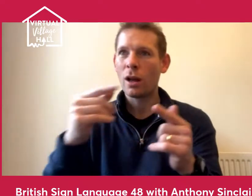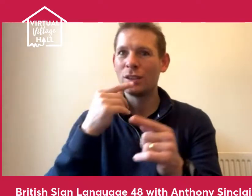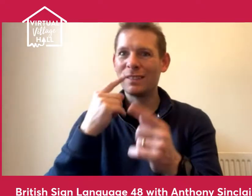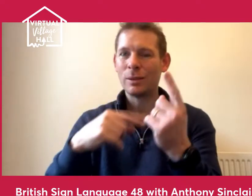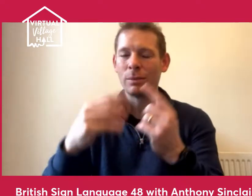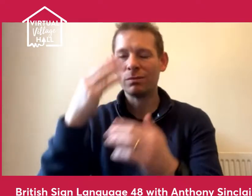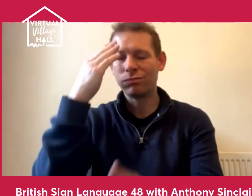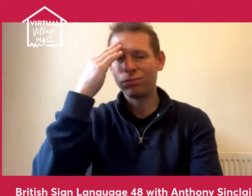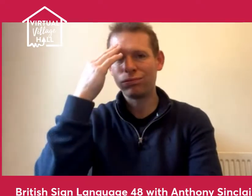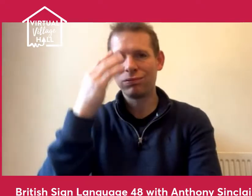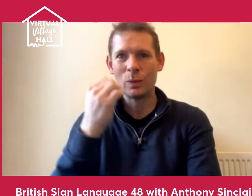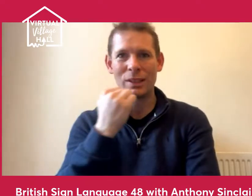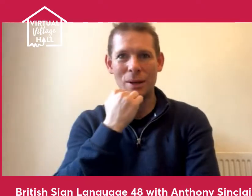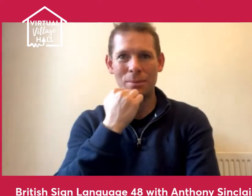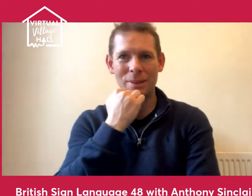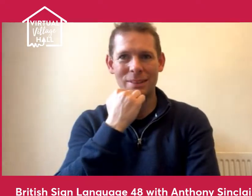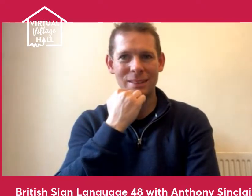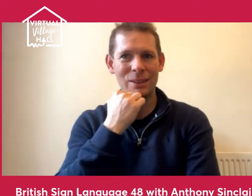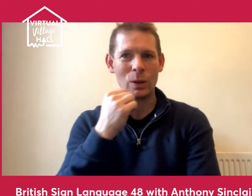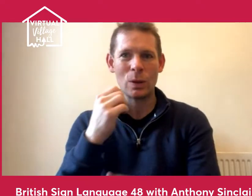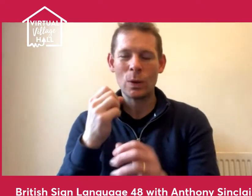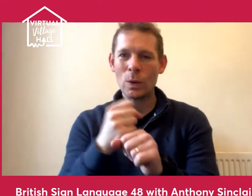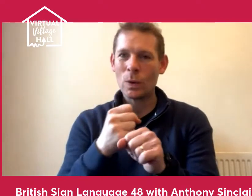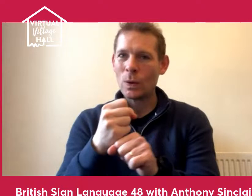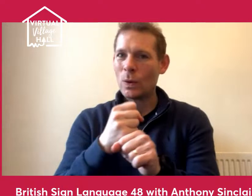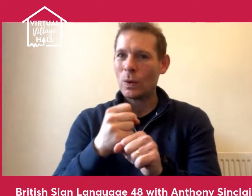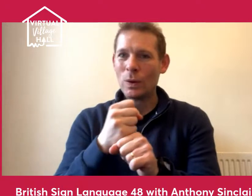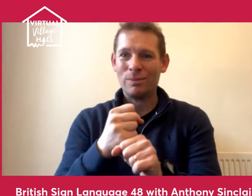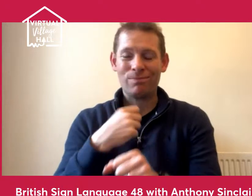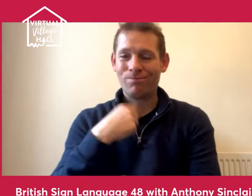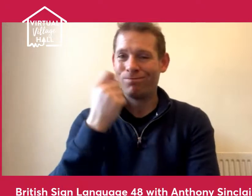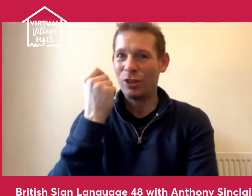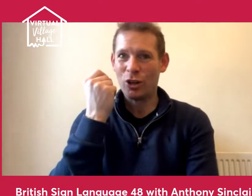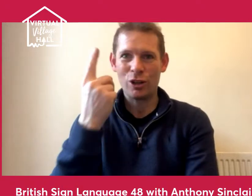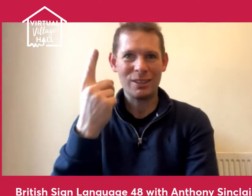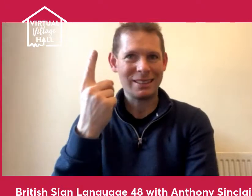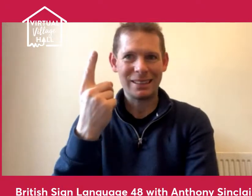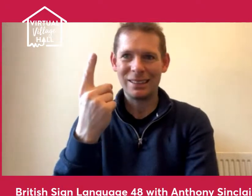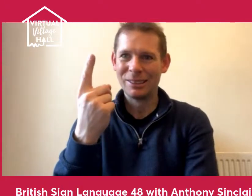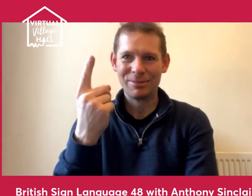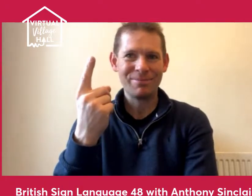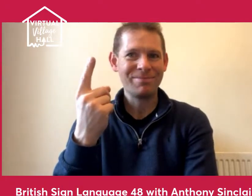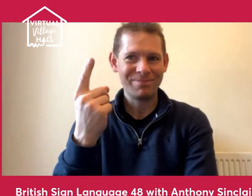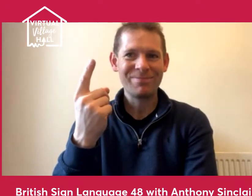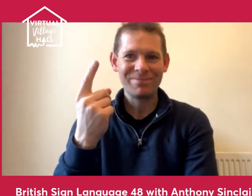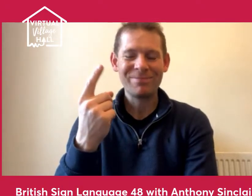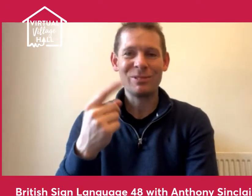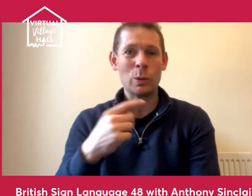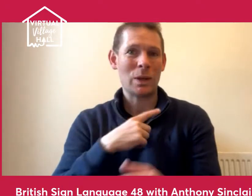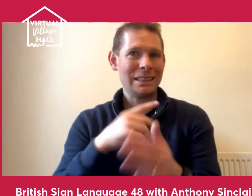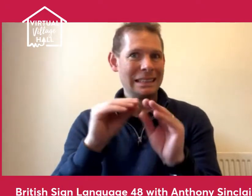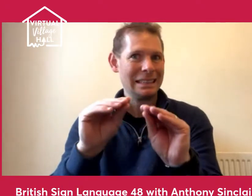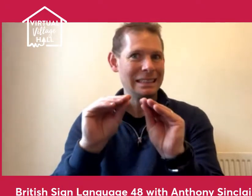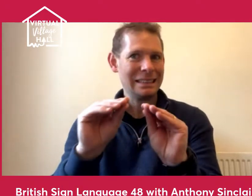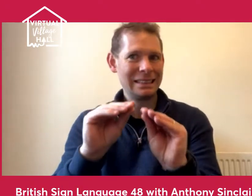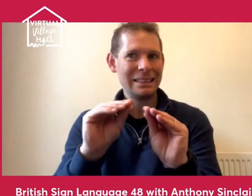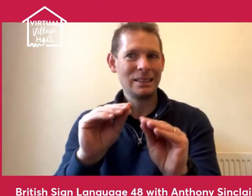Oh, that's a lot to learn. A lot of information this morning with these numbers. That can be quite annoying, I'm sure.